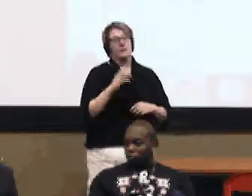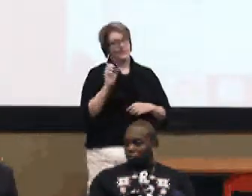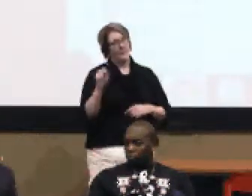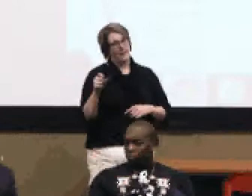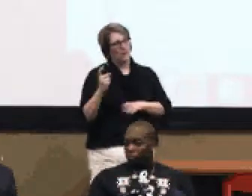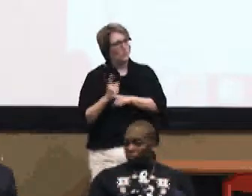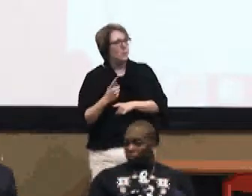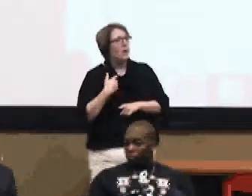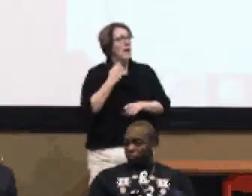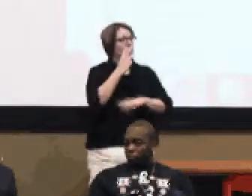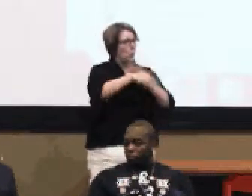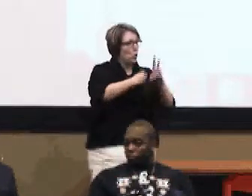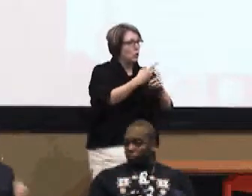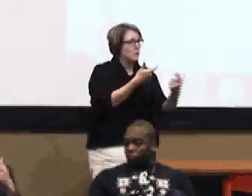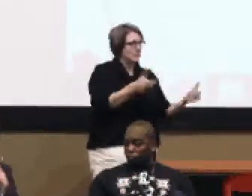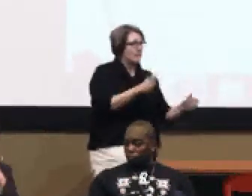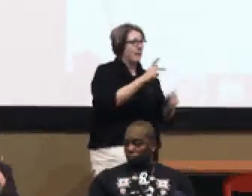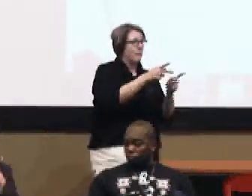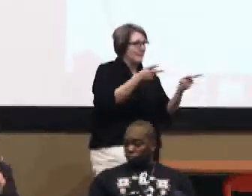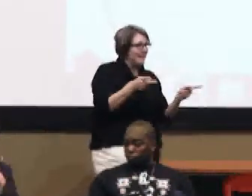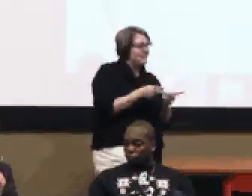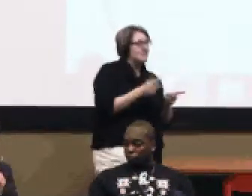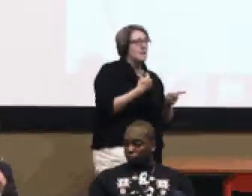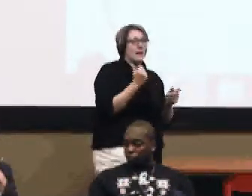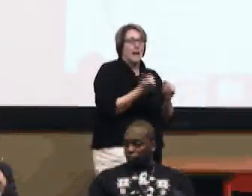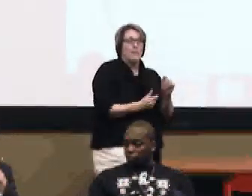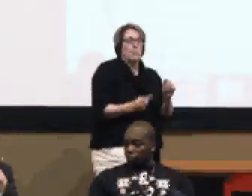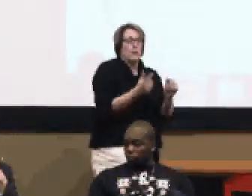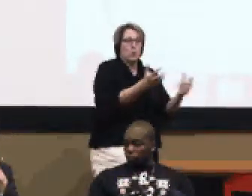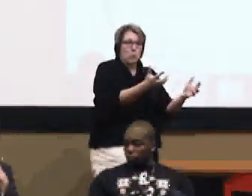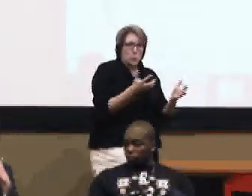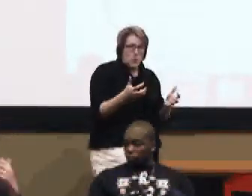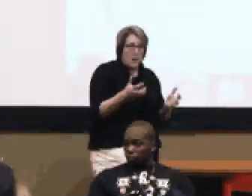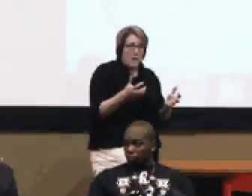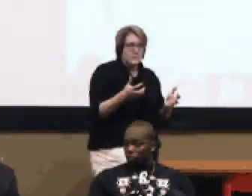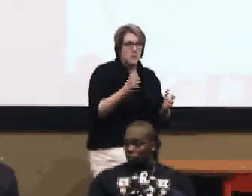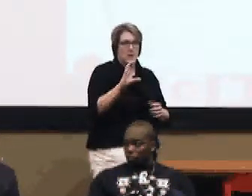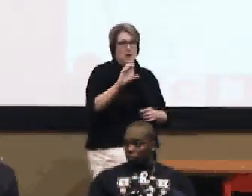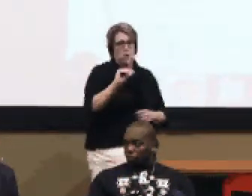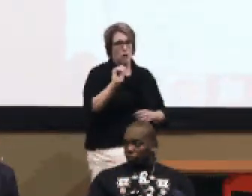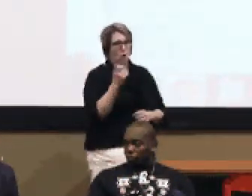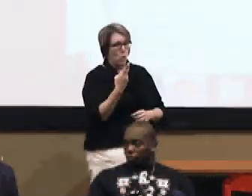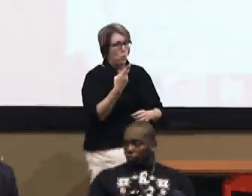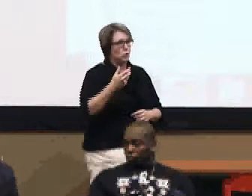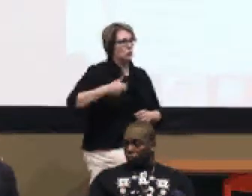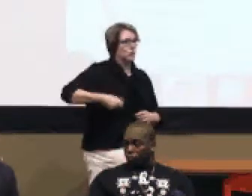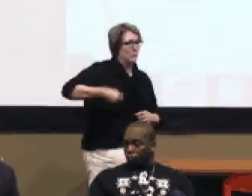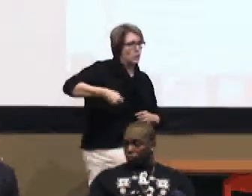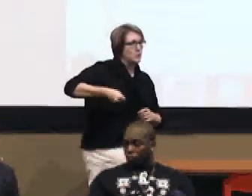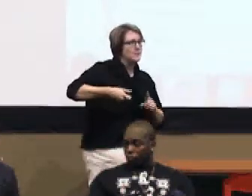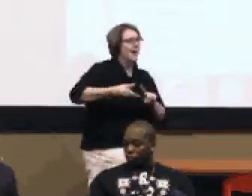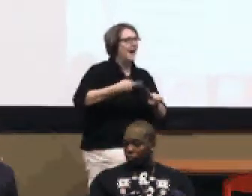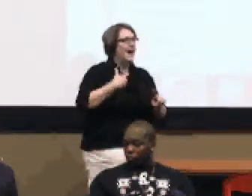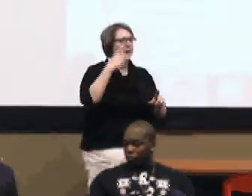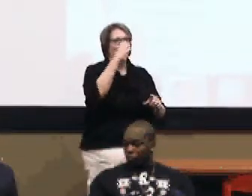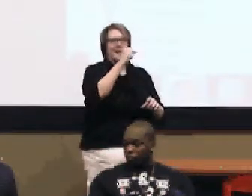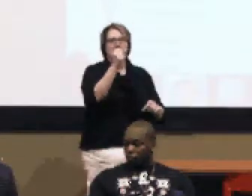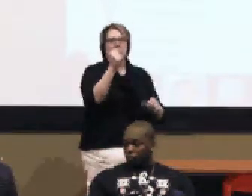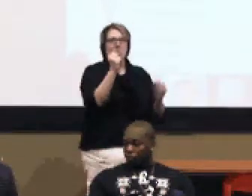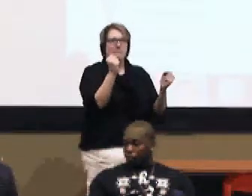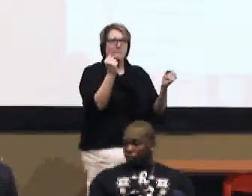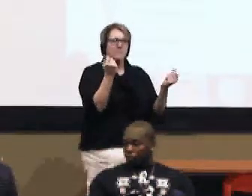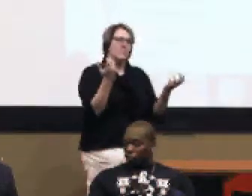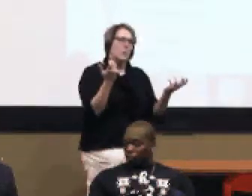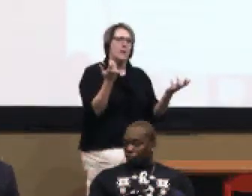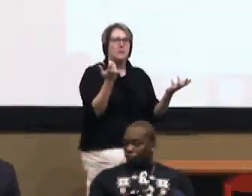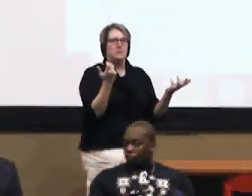place. I mean, you know, for everybody who wants you know, a Coach purse, I mean, my guess is that a lot of people buy, I don't